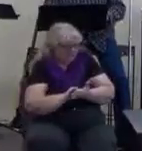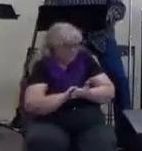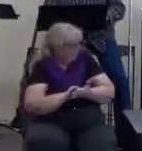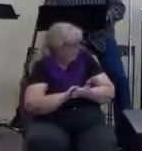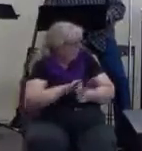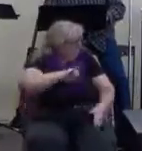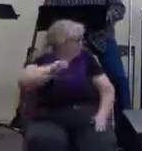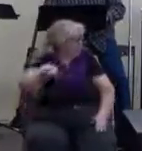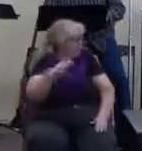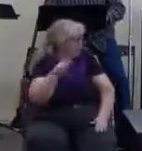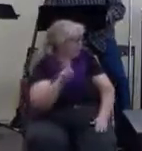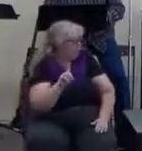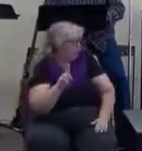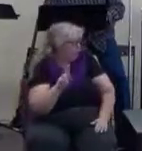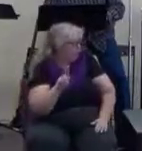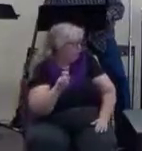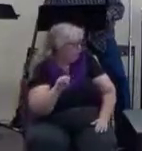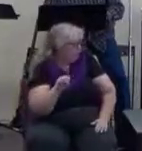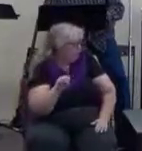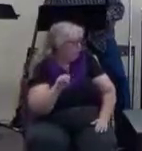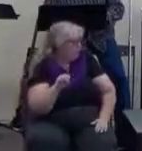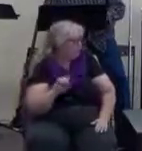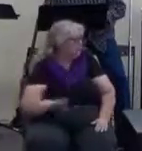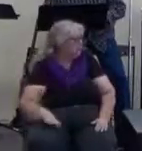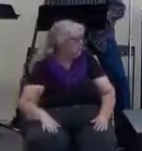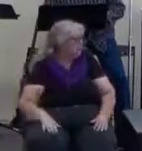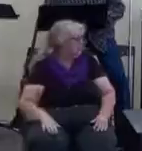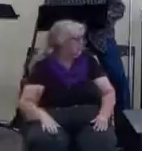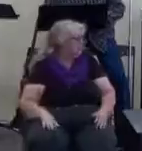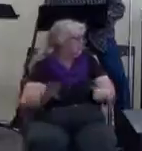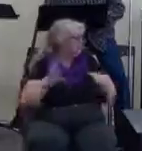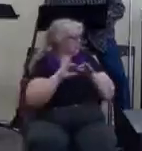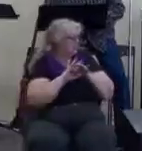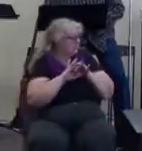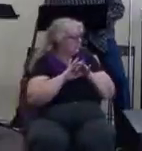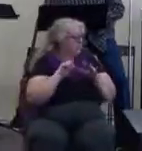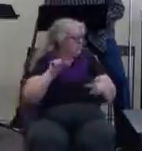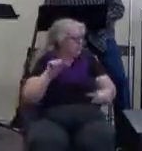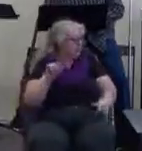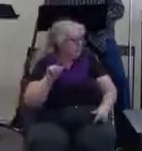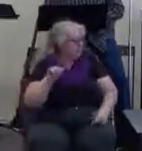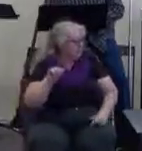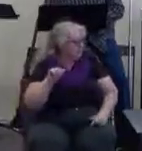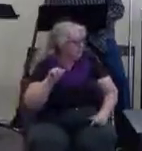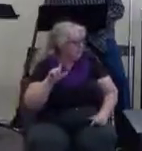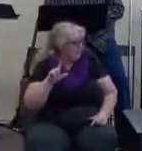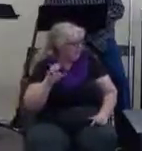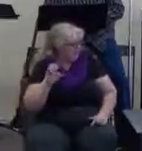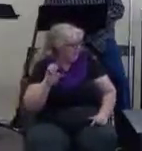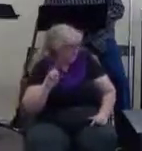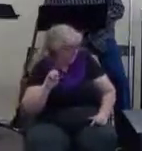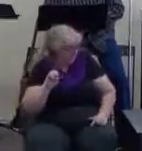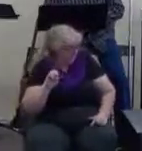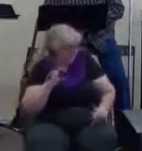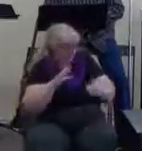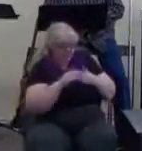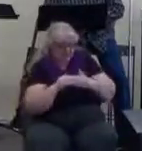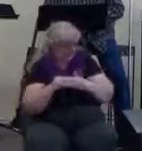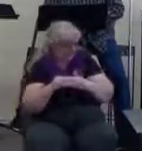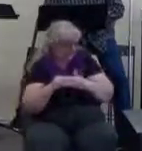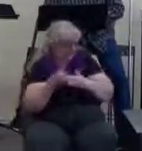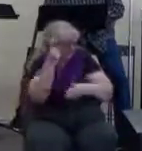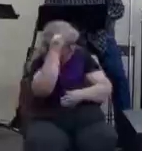the Galilean appeared in the days of the census and led a band of people in revolt, and he too was killed, and